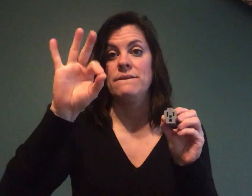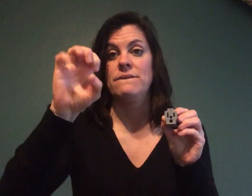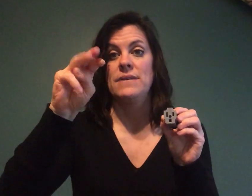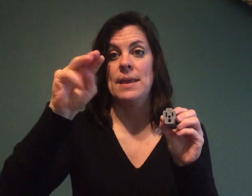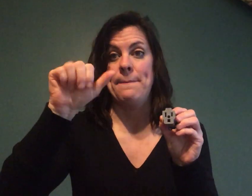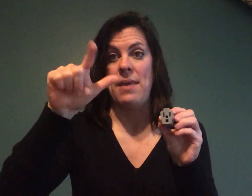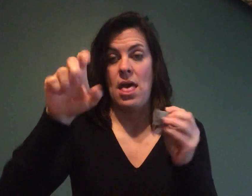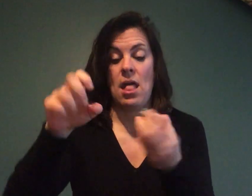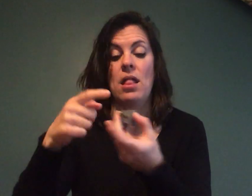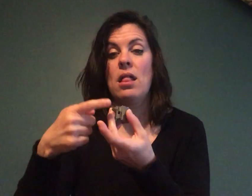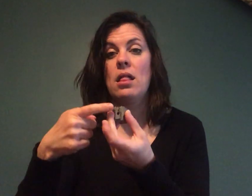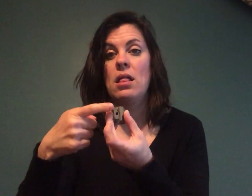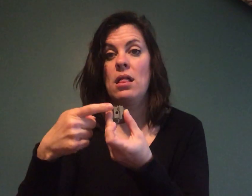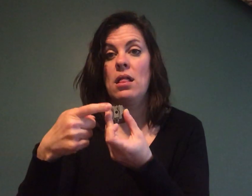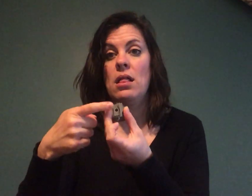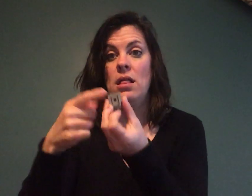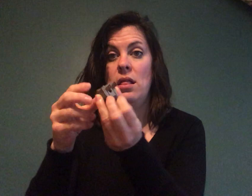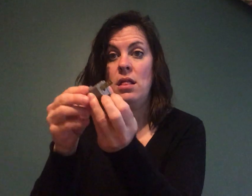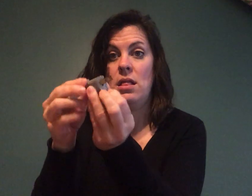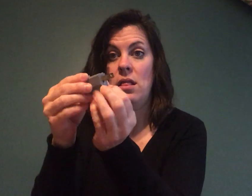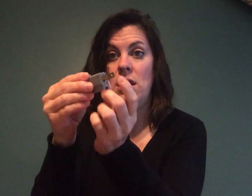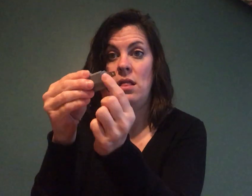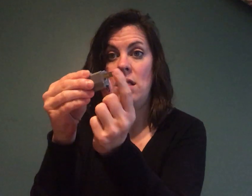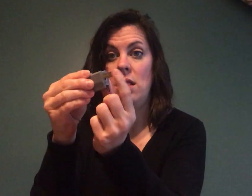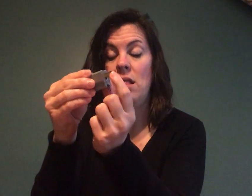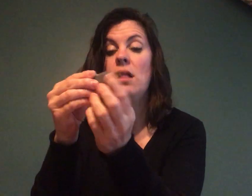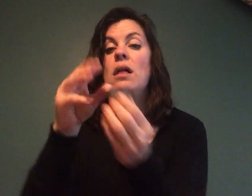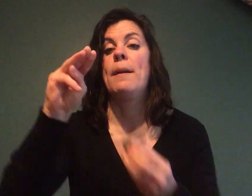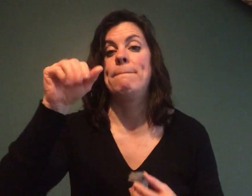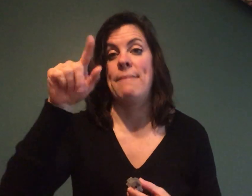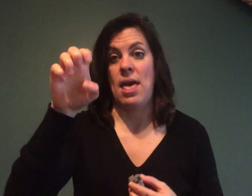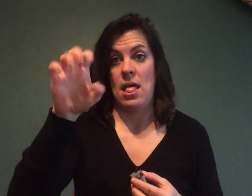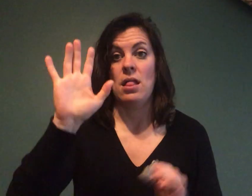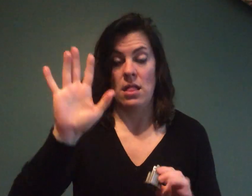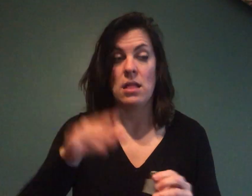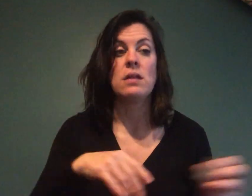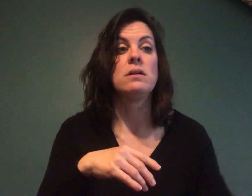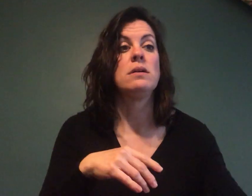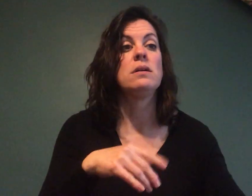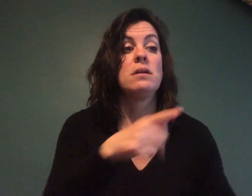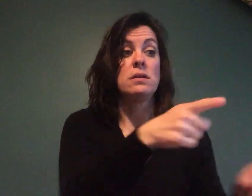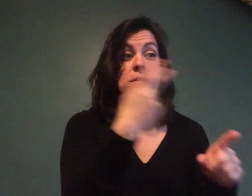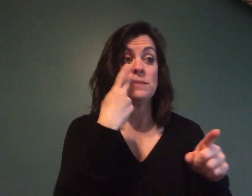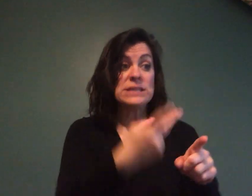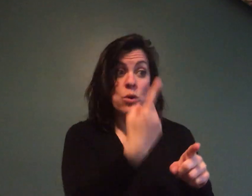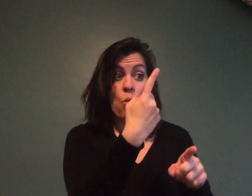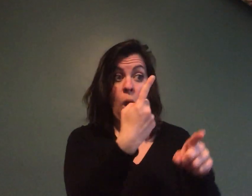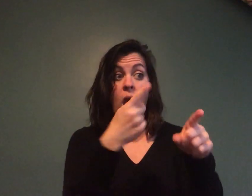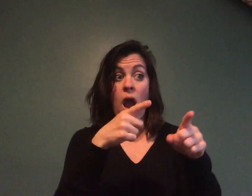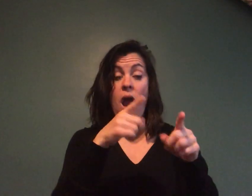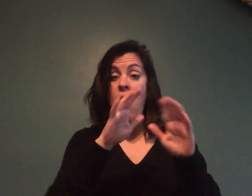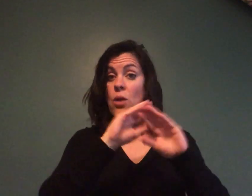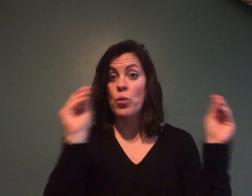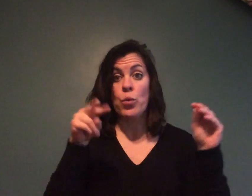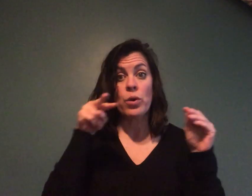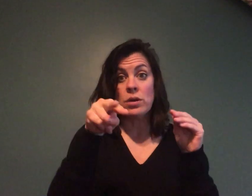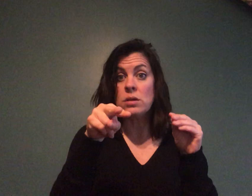What they did was they cut the plug off. Good, Megan, want to tell us? They removed the blue and only kept